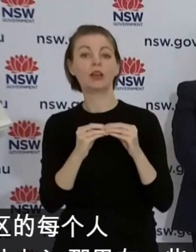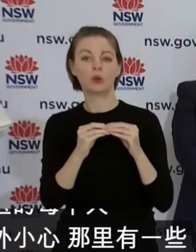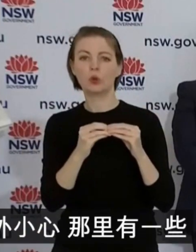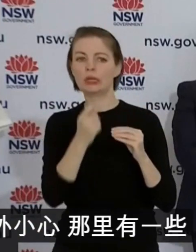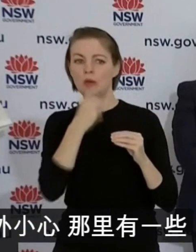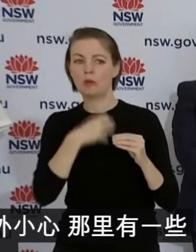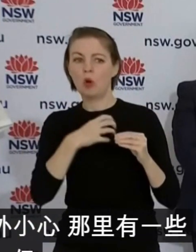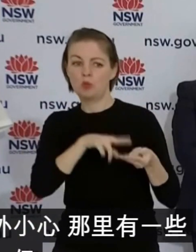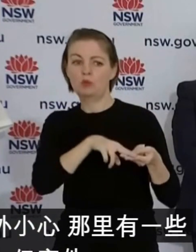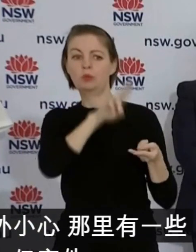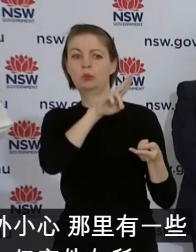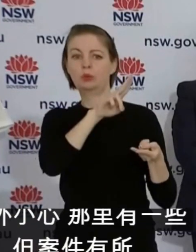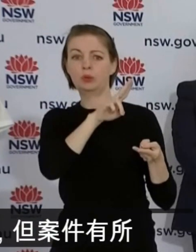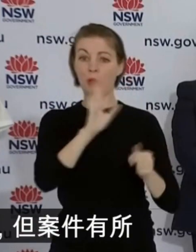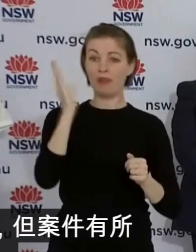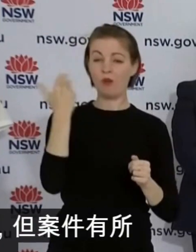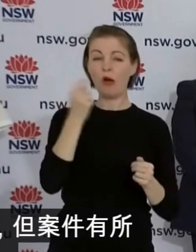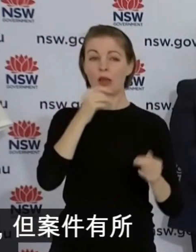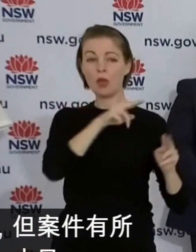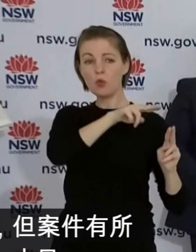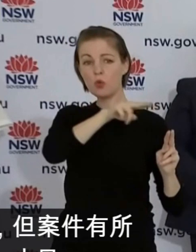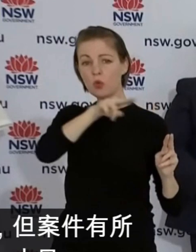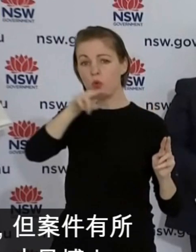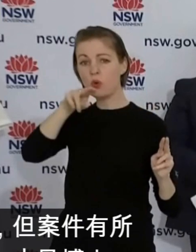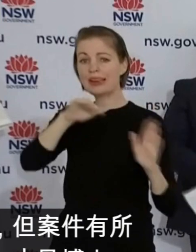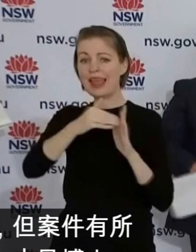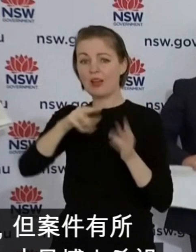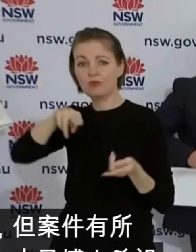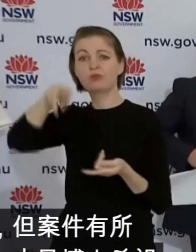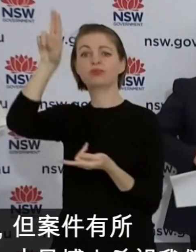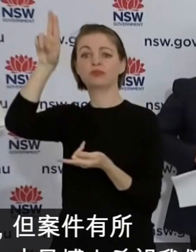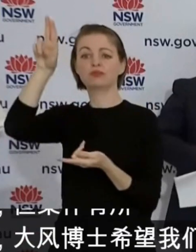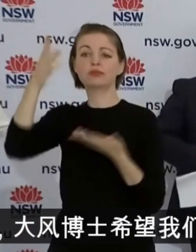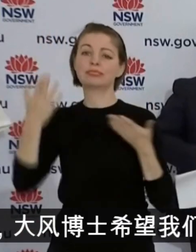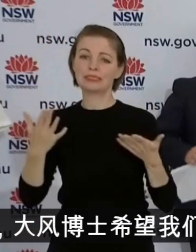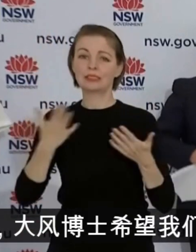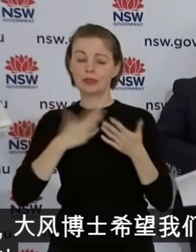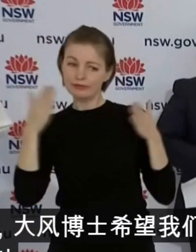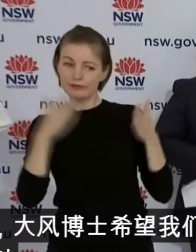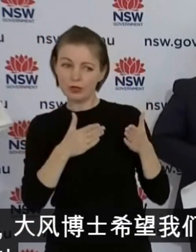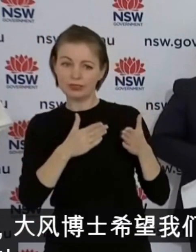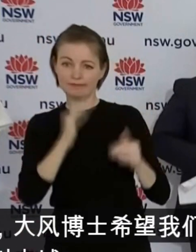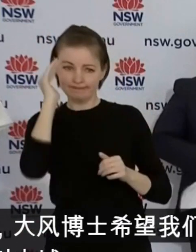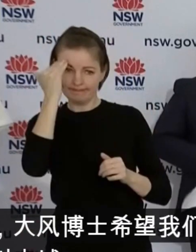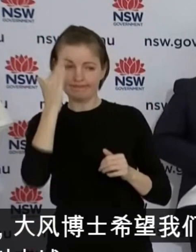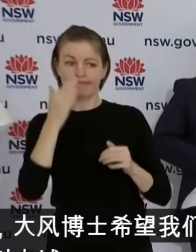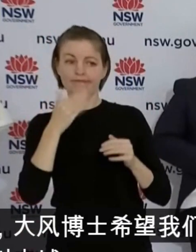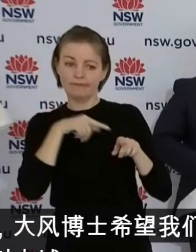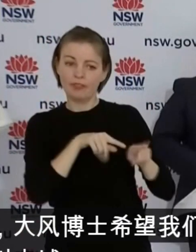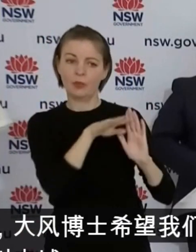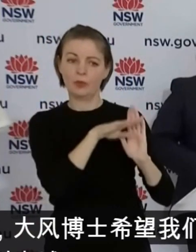was some stabilisation there, but the cases have gone up a bit. And Dr. Gale wanted us to also call out parts of the inner